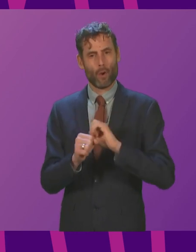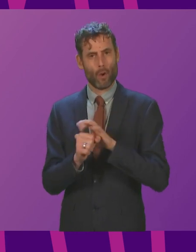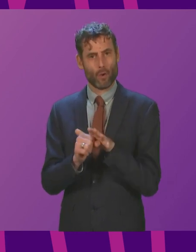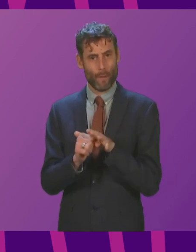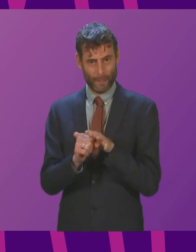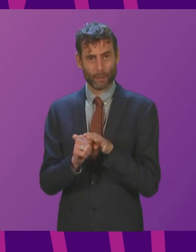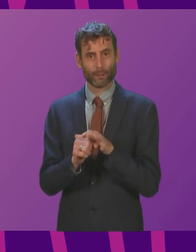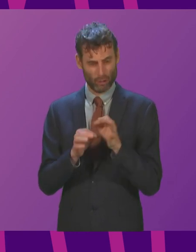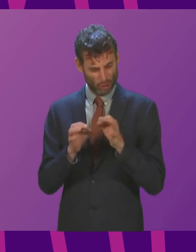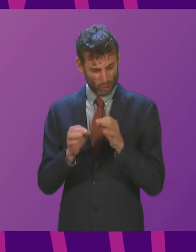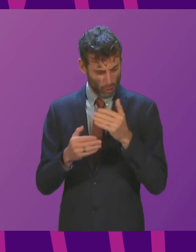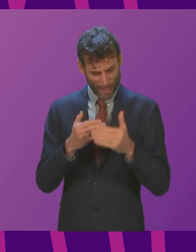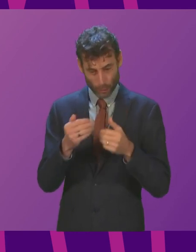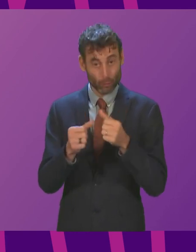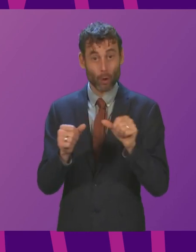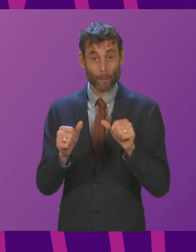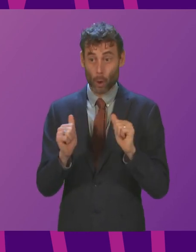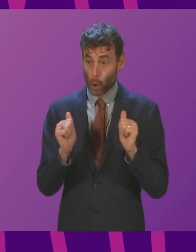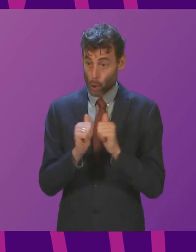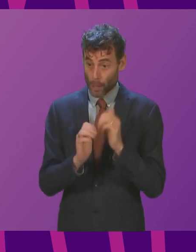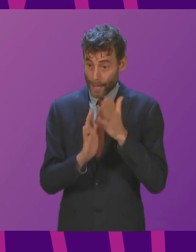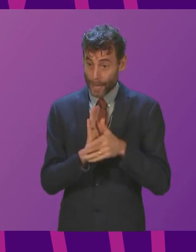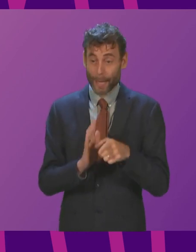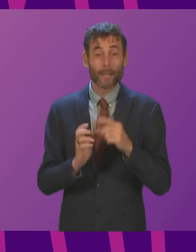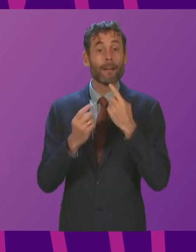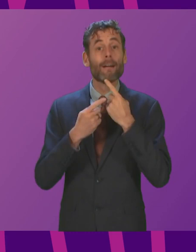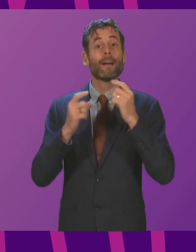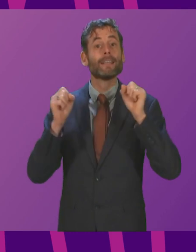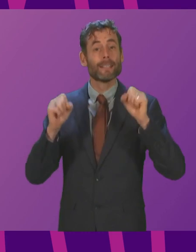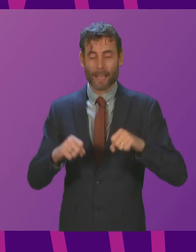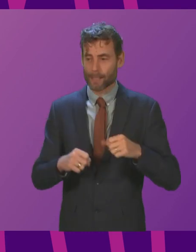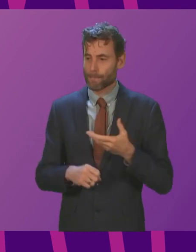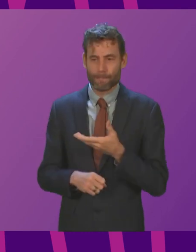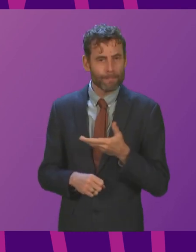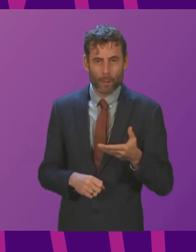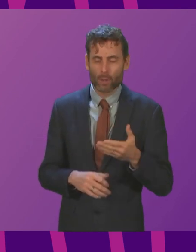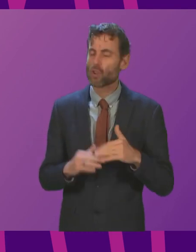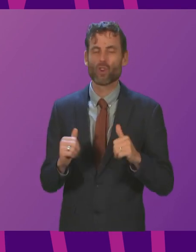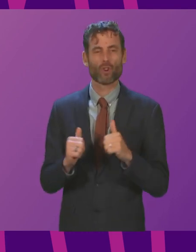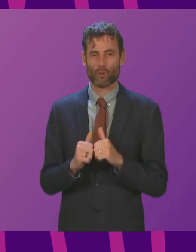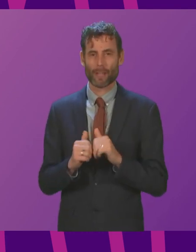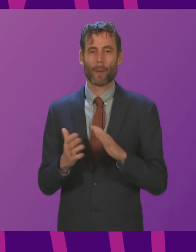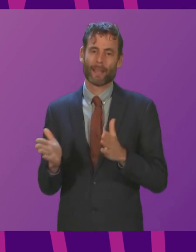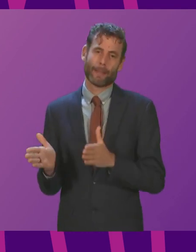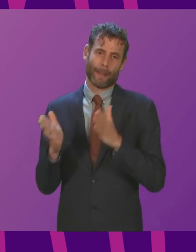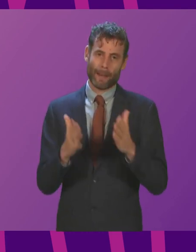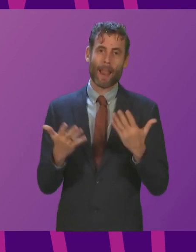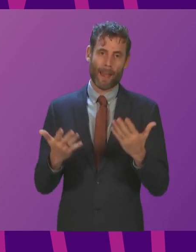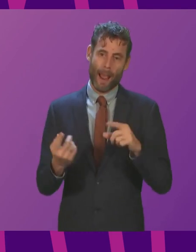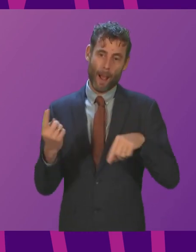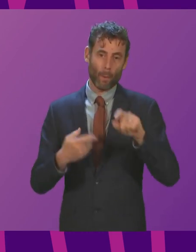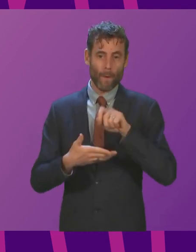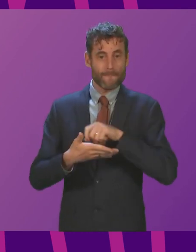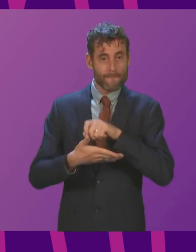be agreed. Are we all agreed? Yes. The Parliament is not agreed, therefore we will move to a vote and members should cast their votes